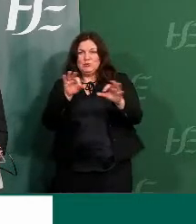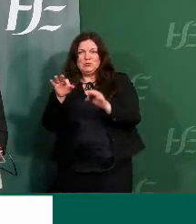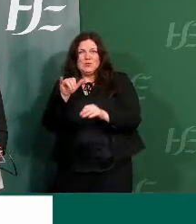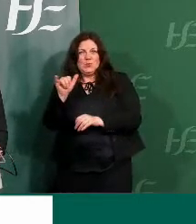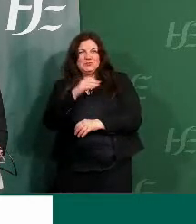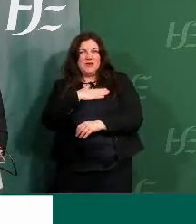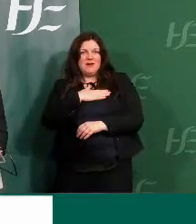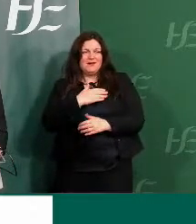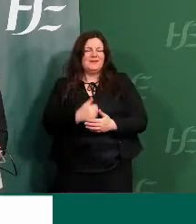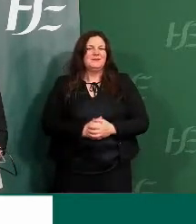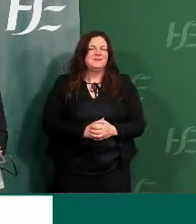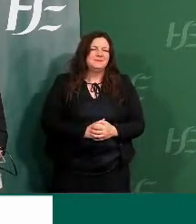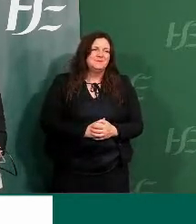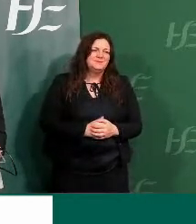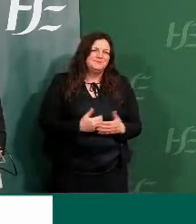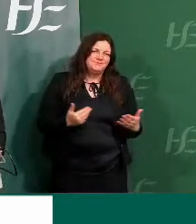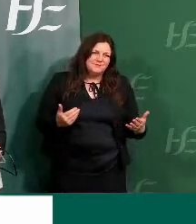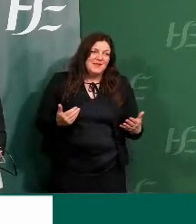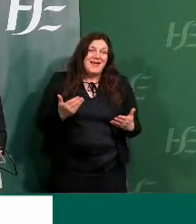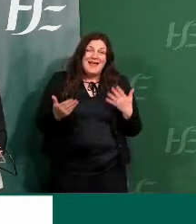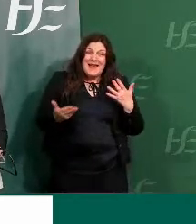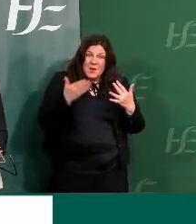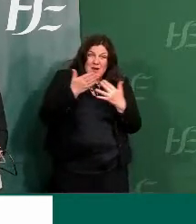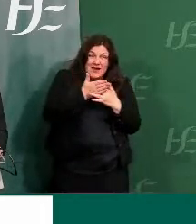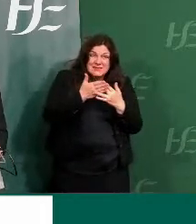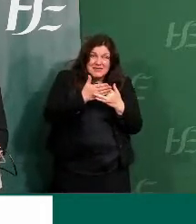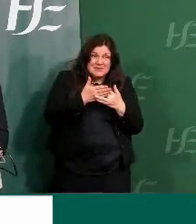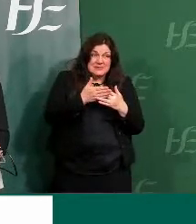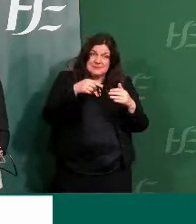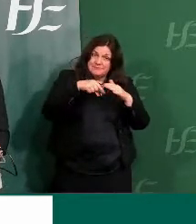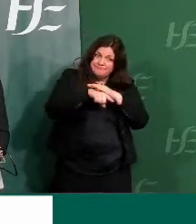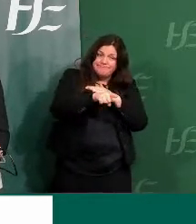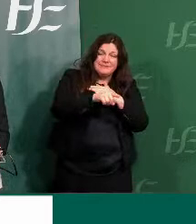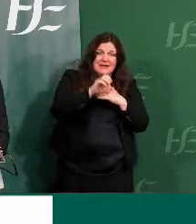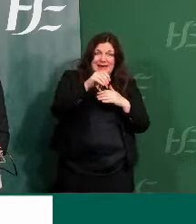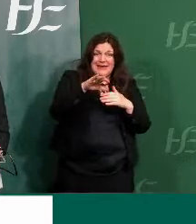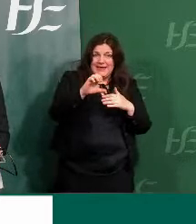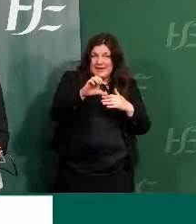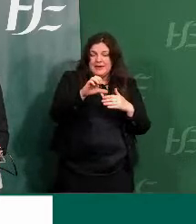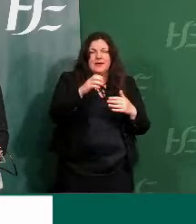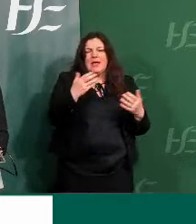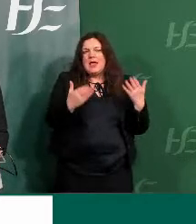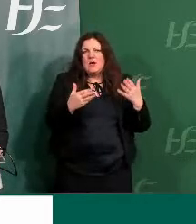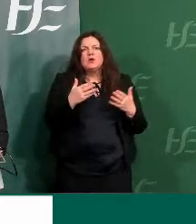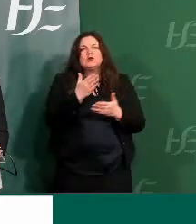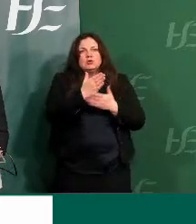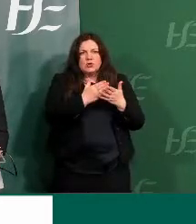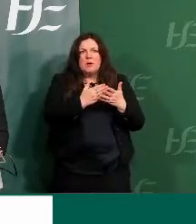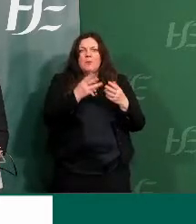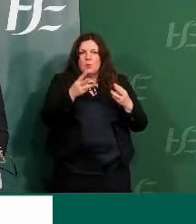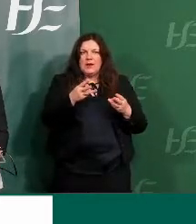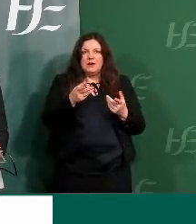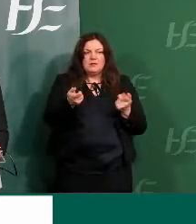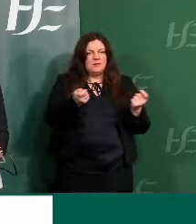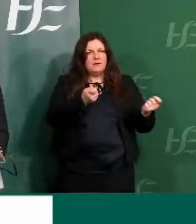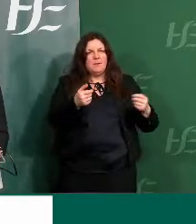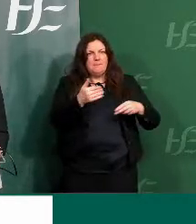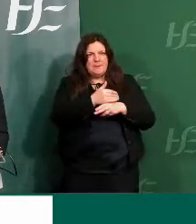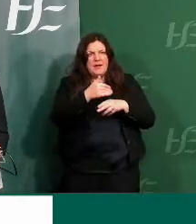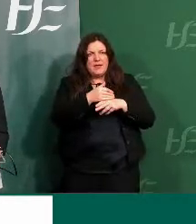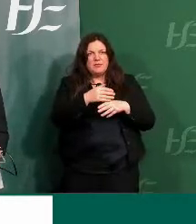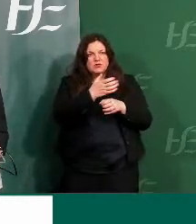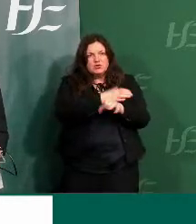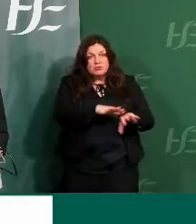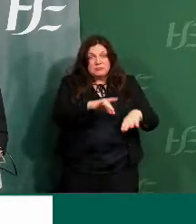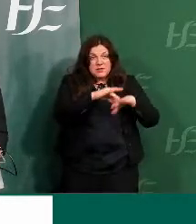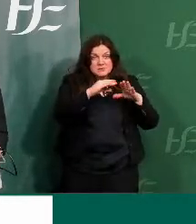So thinking about the clinics then, how can people access these clinics? It was mentioned there will be some clinics held by the paediatric hospitals, but then the